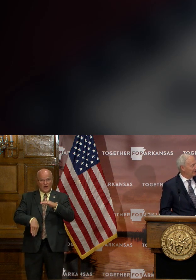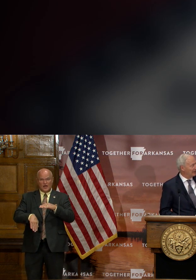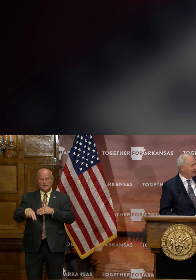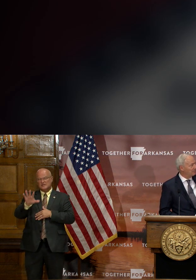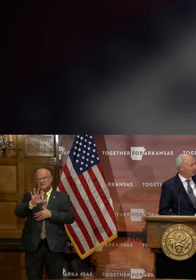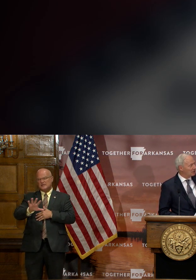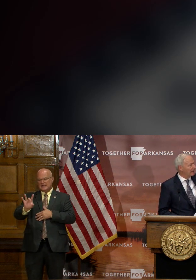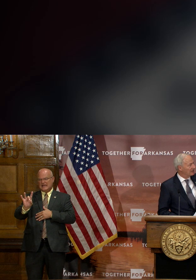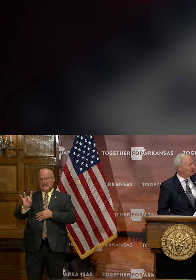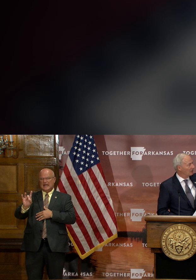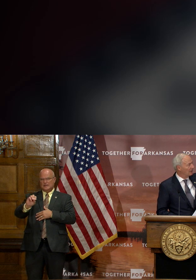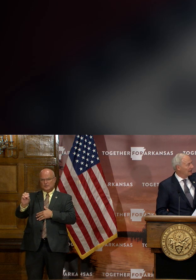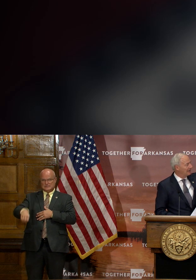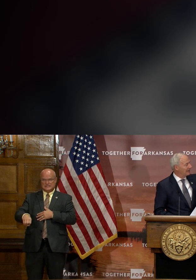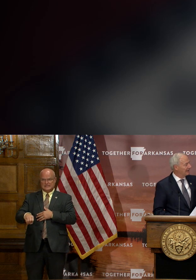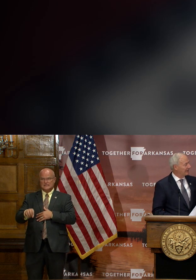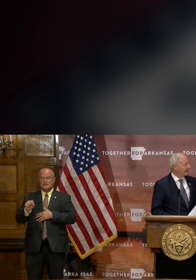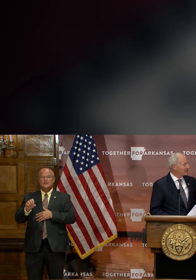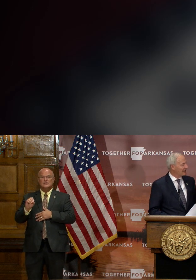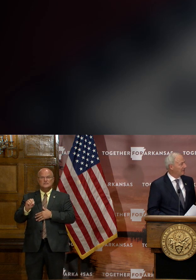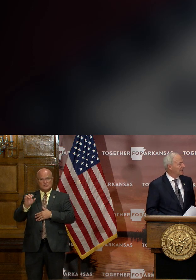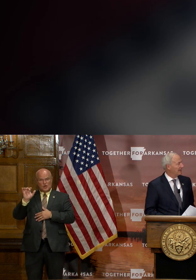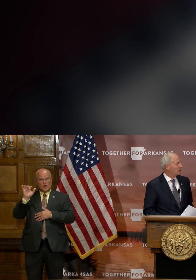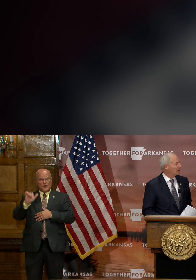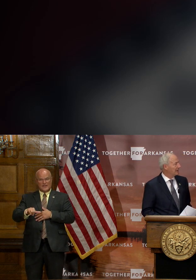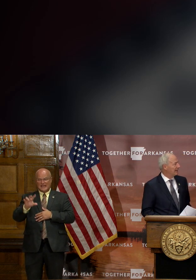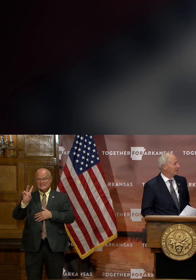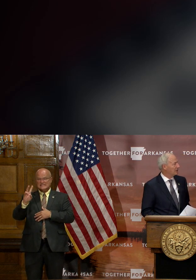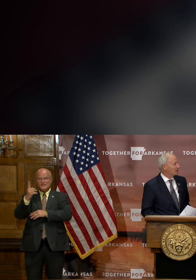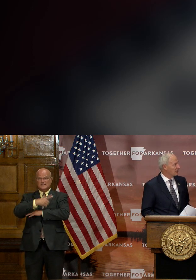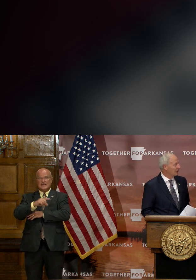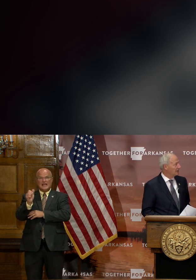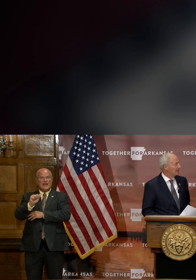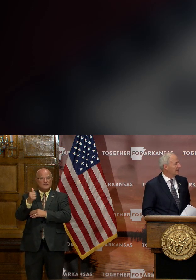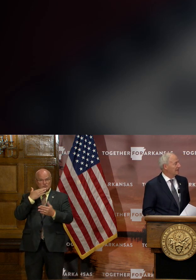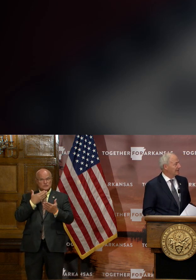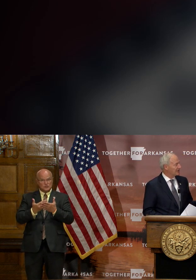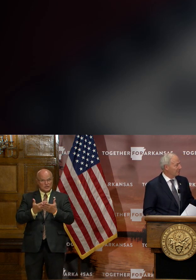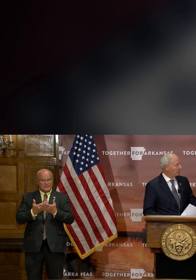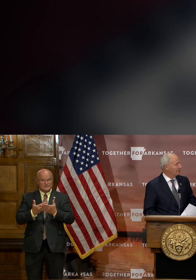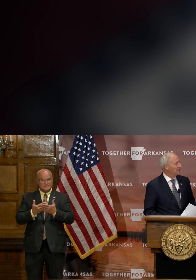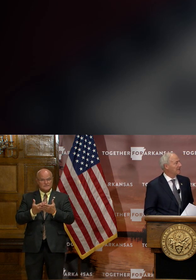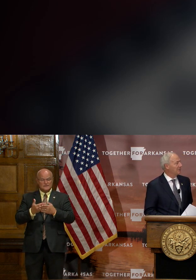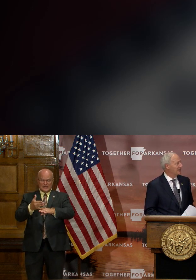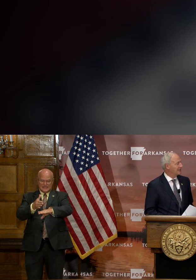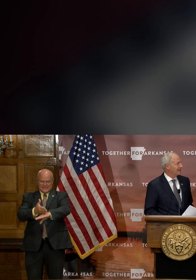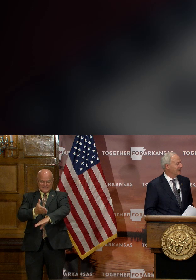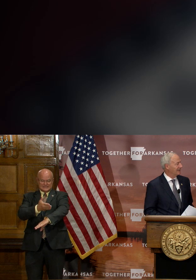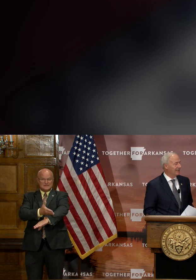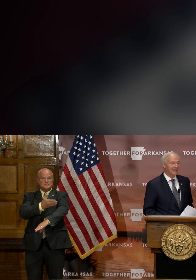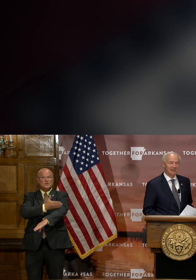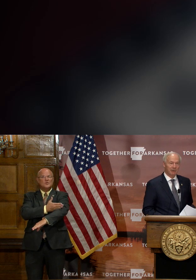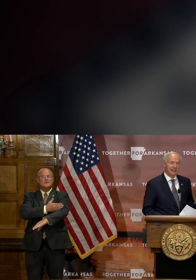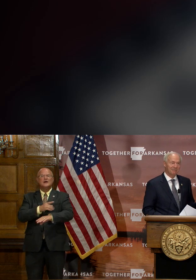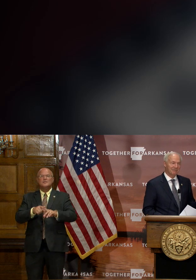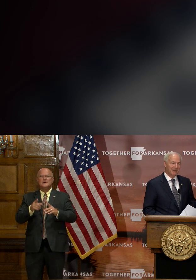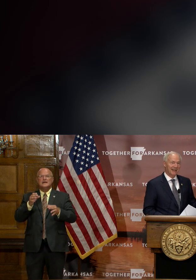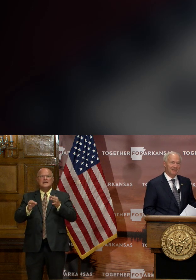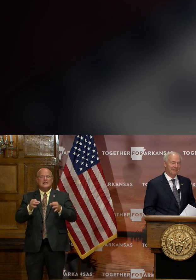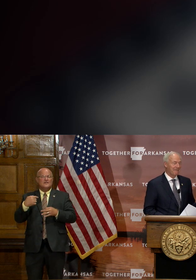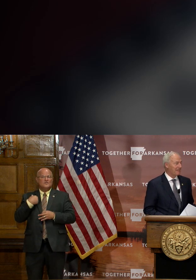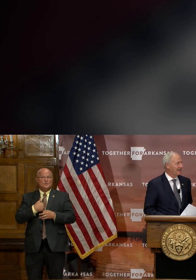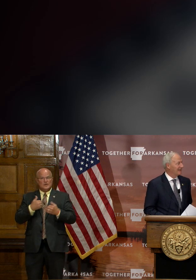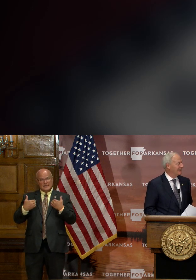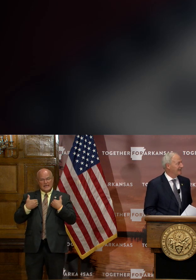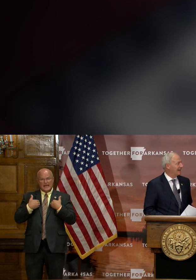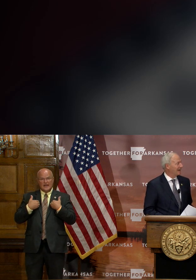right around the 8%. So that 7-day rolling average is good. It's improvement, but if we